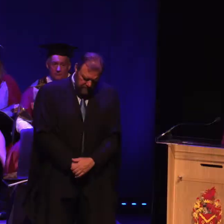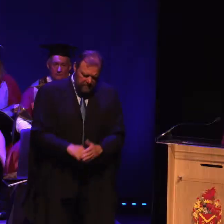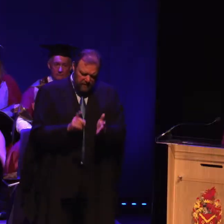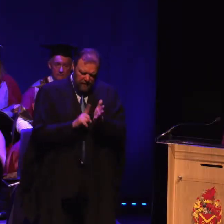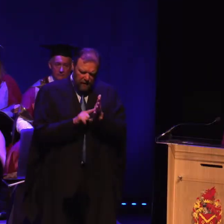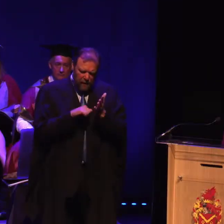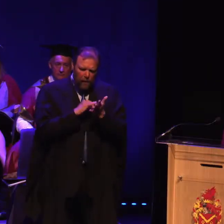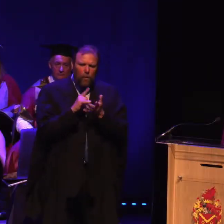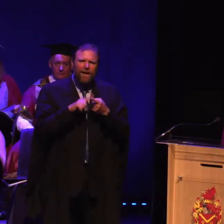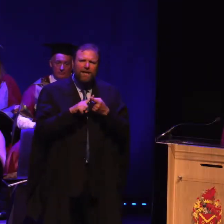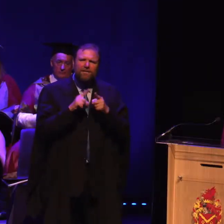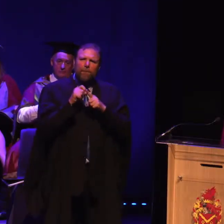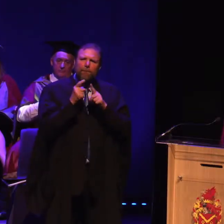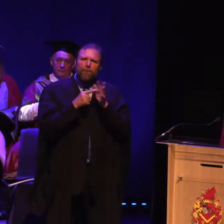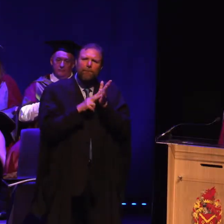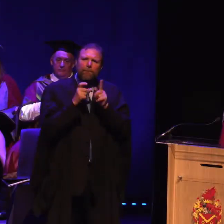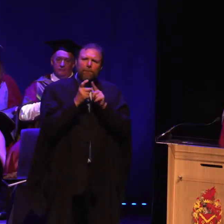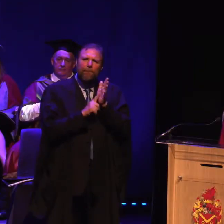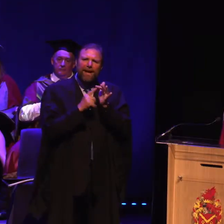Louise Pemberton.